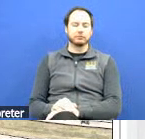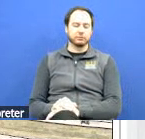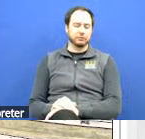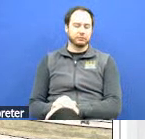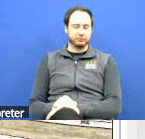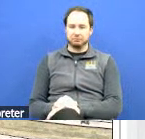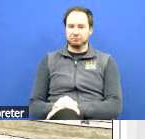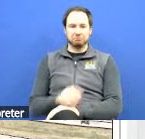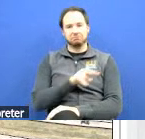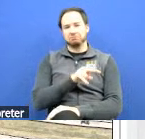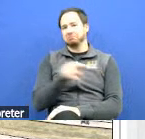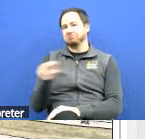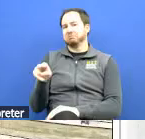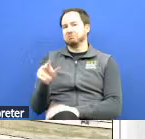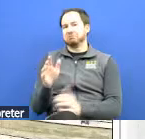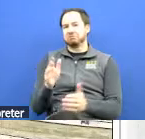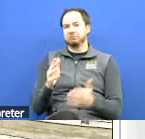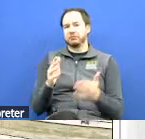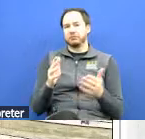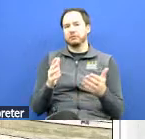All right, I don't see any